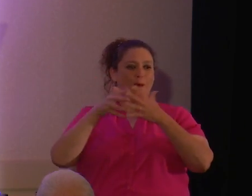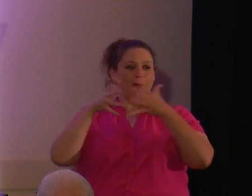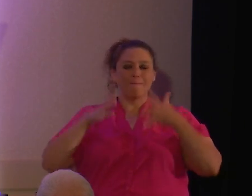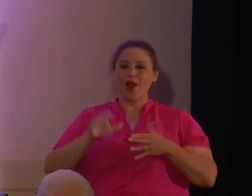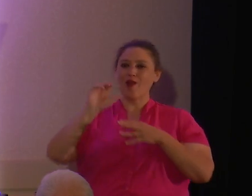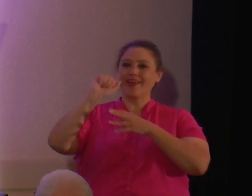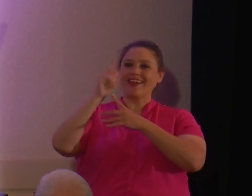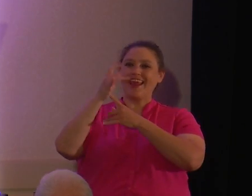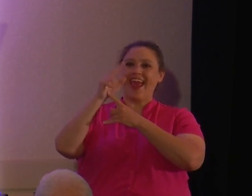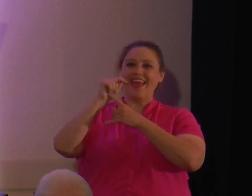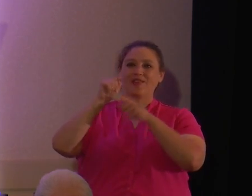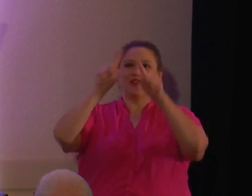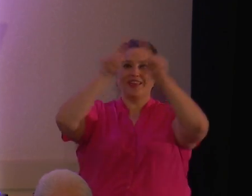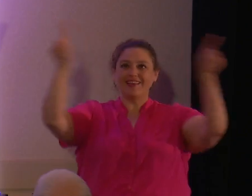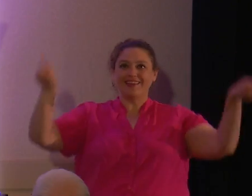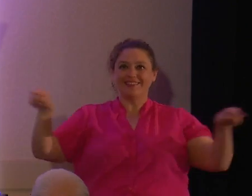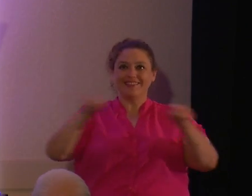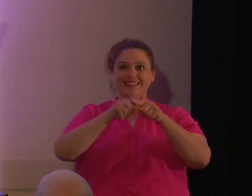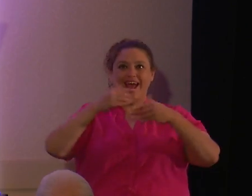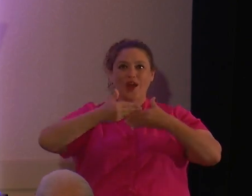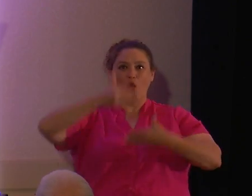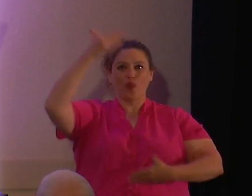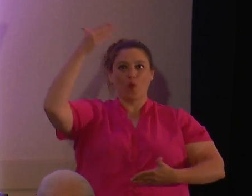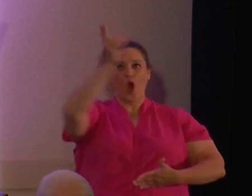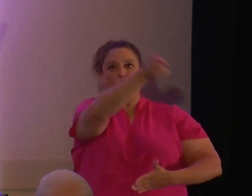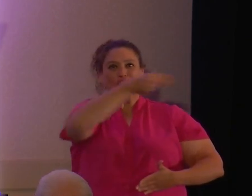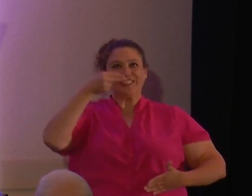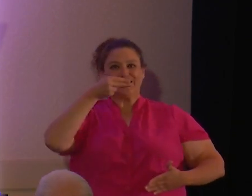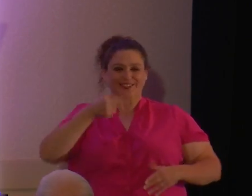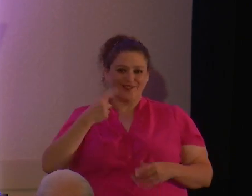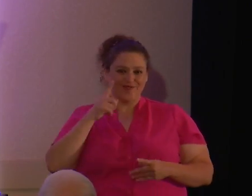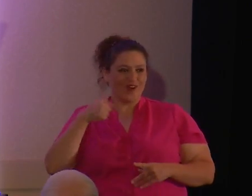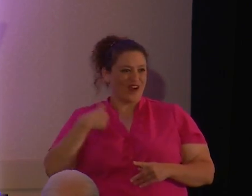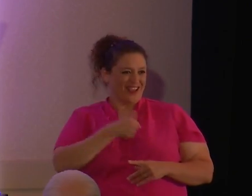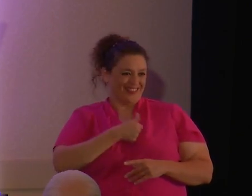sign emblazoned on their wall for us.